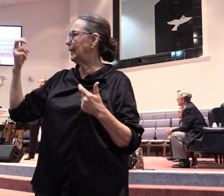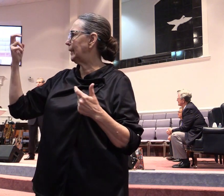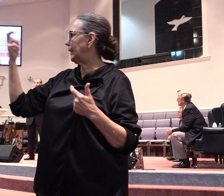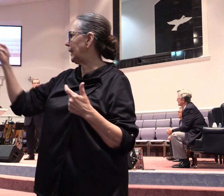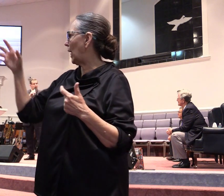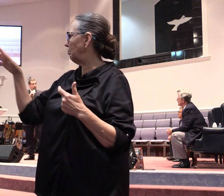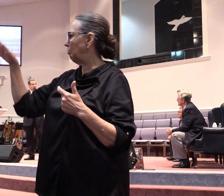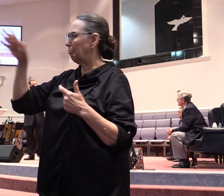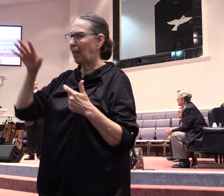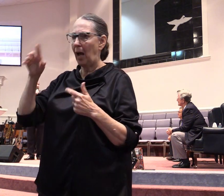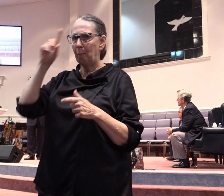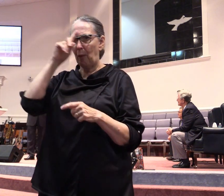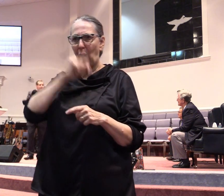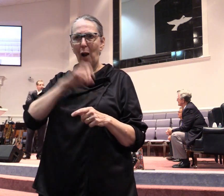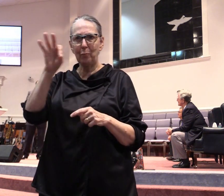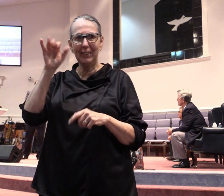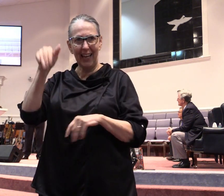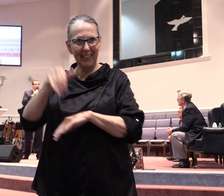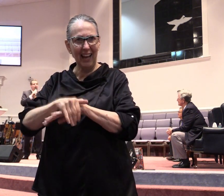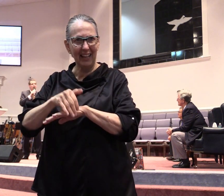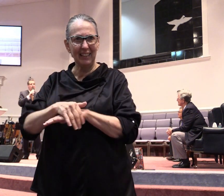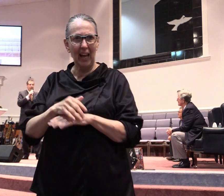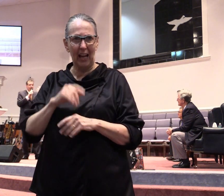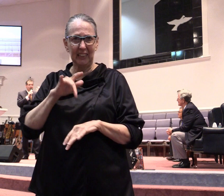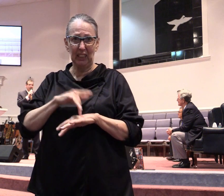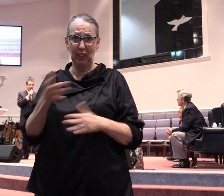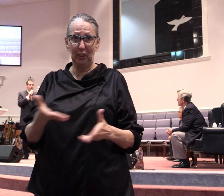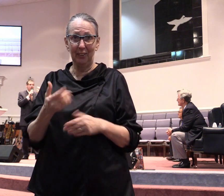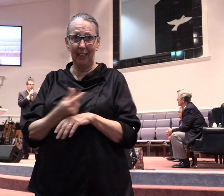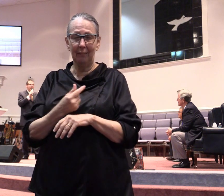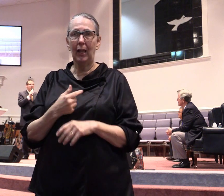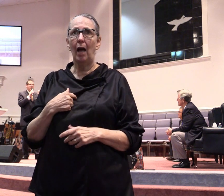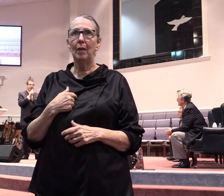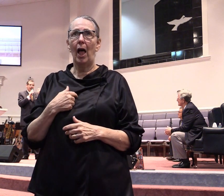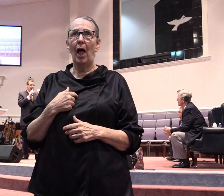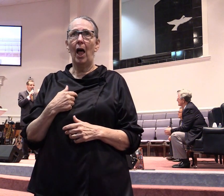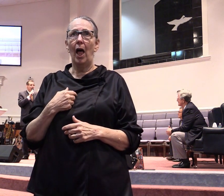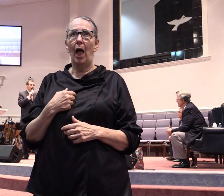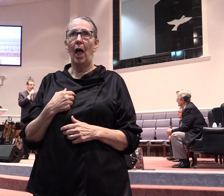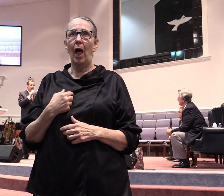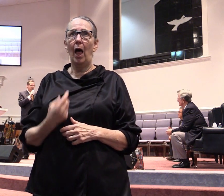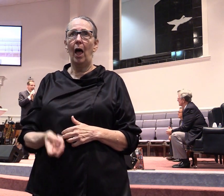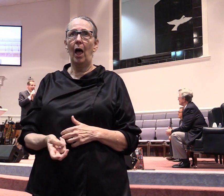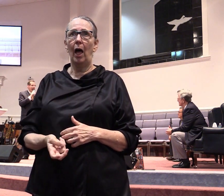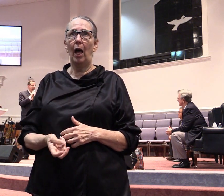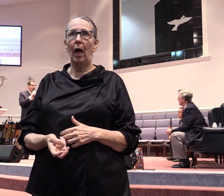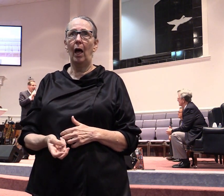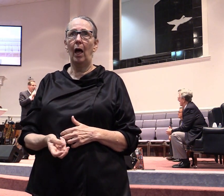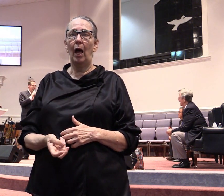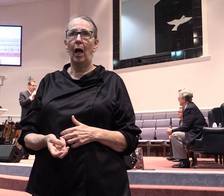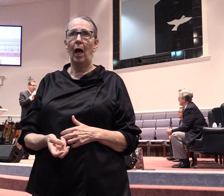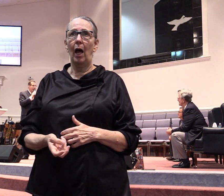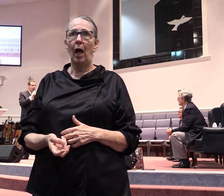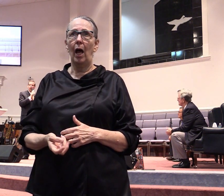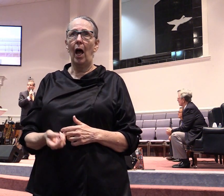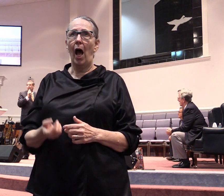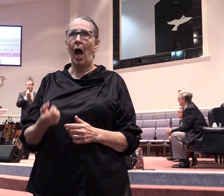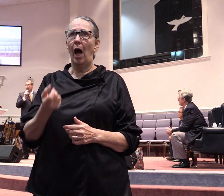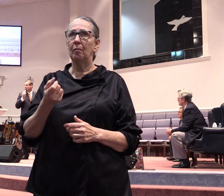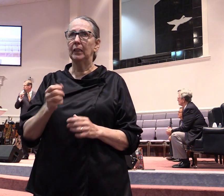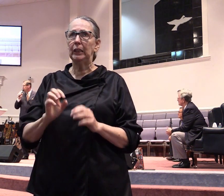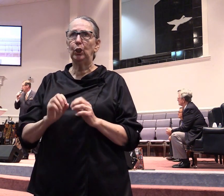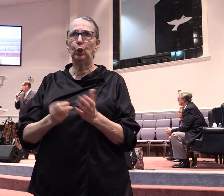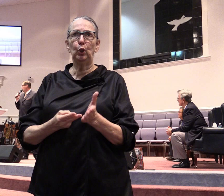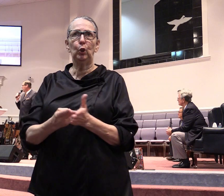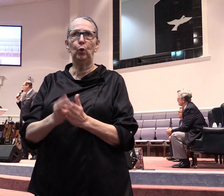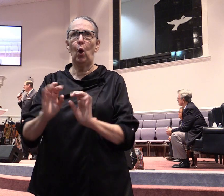there, and Brother Arnold preached that night, and I knew that I was fixing to lose everything that I had in ministry.